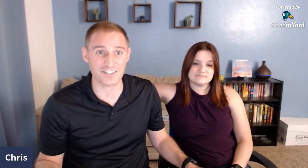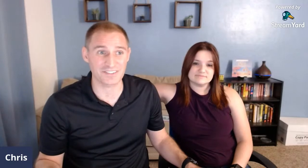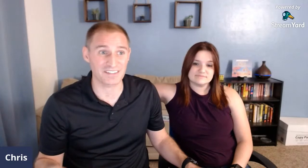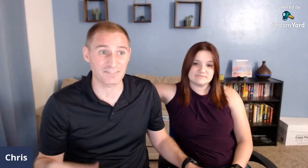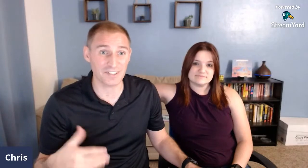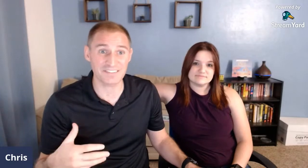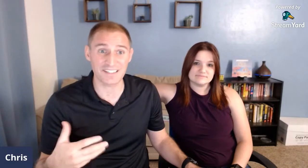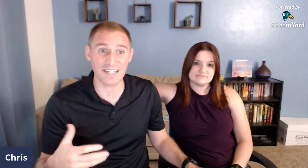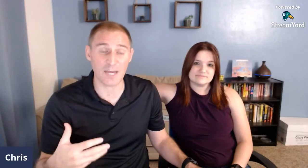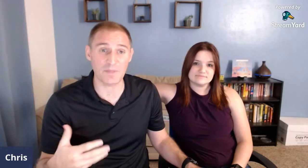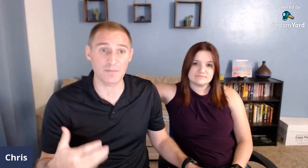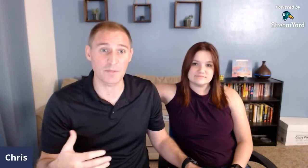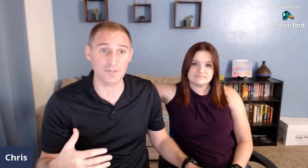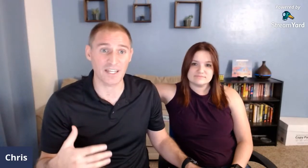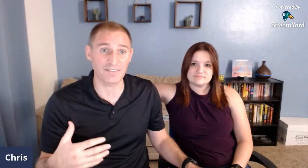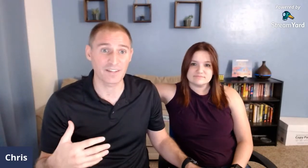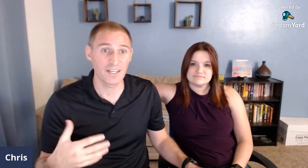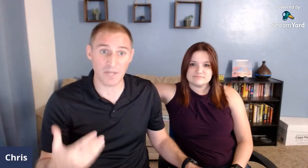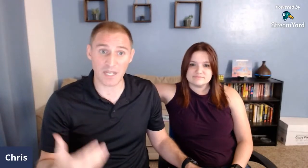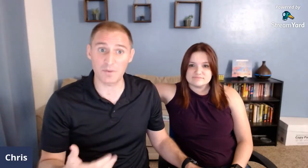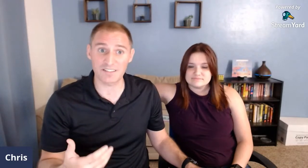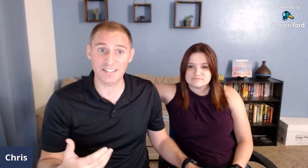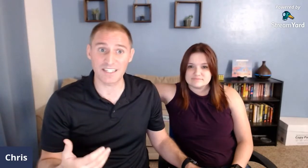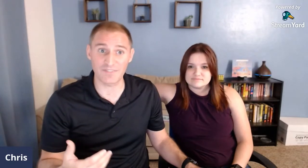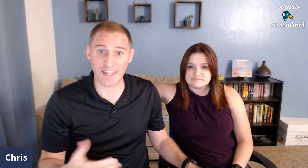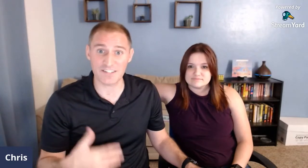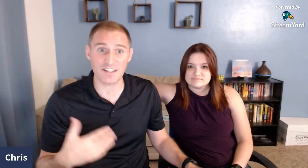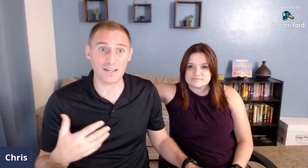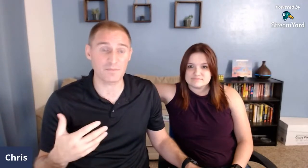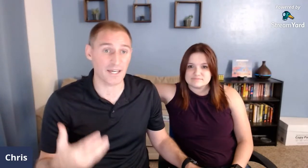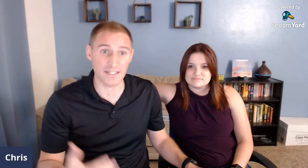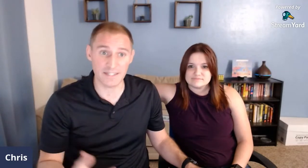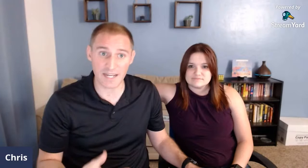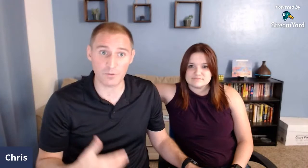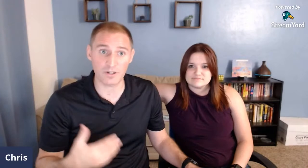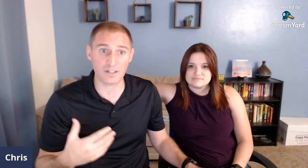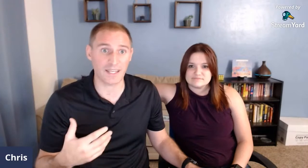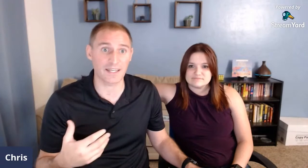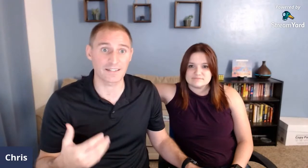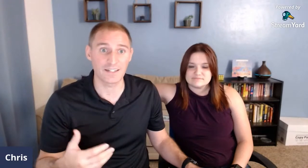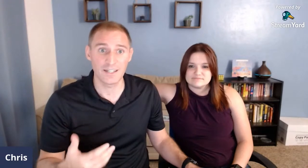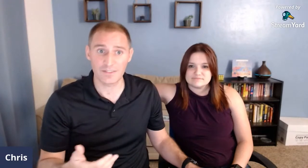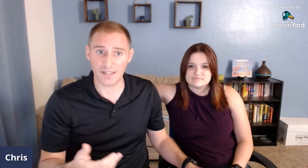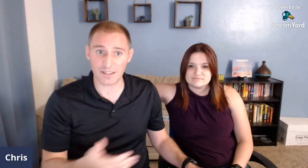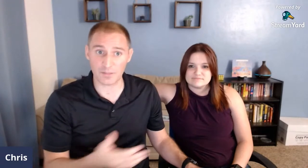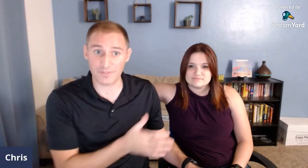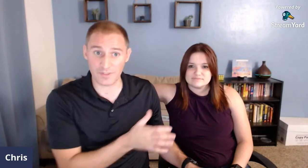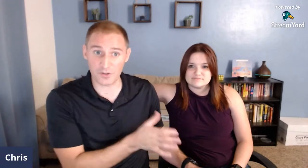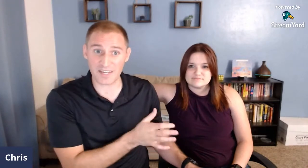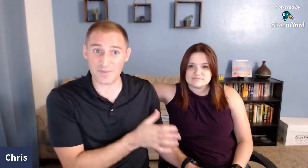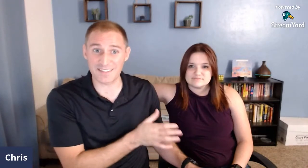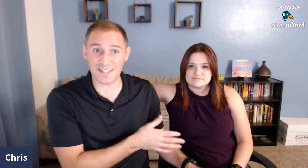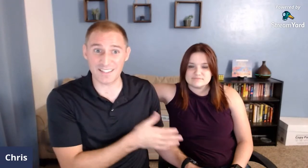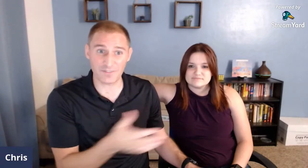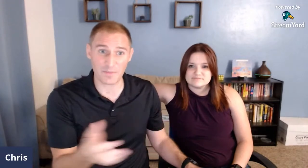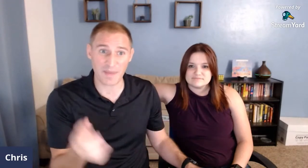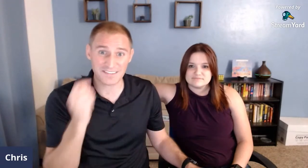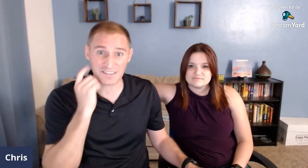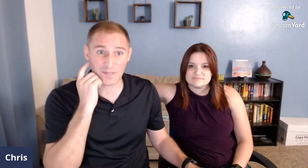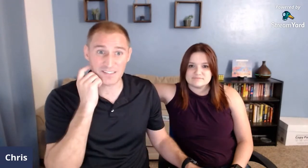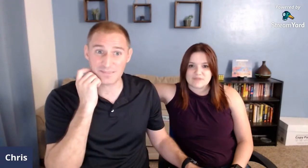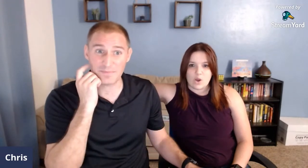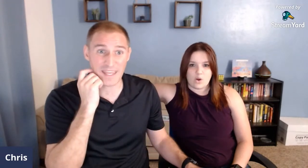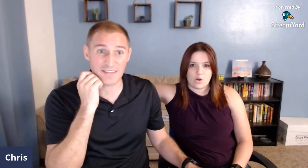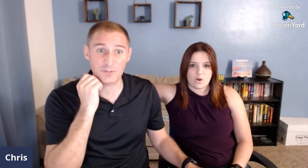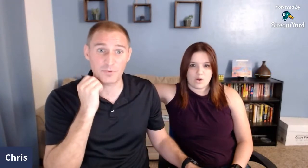practice sessions and really seeing how many people have been able to take advantage of them, network, and like those that have been attending for the past